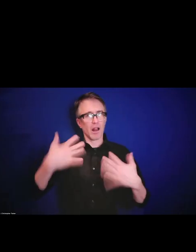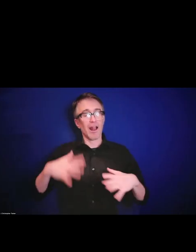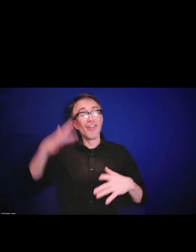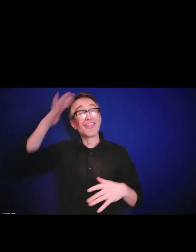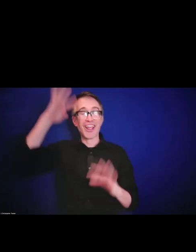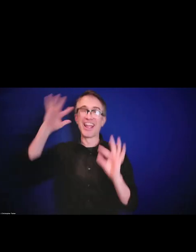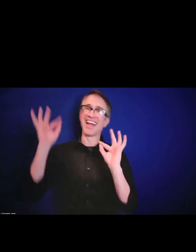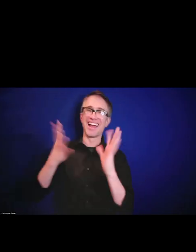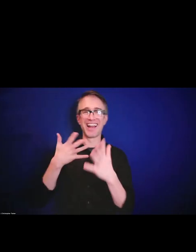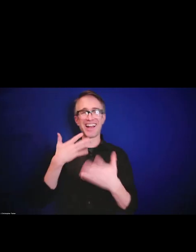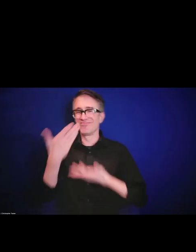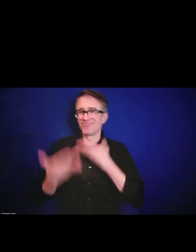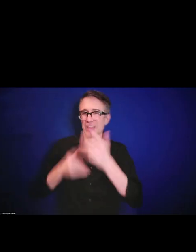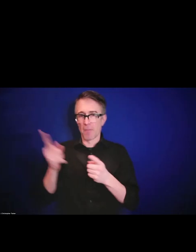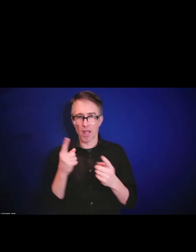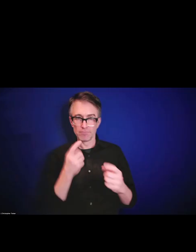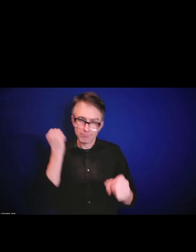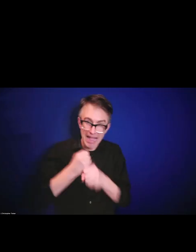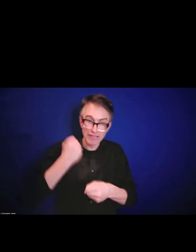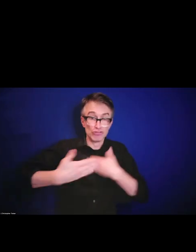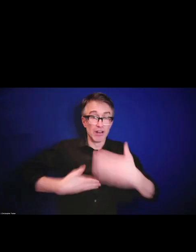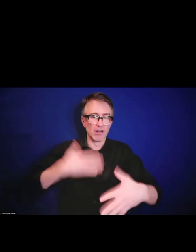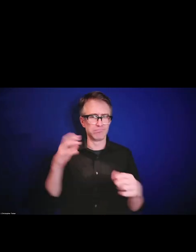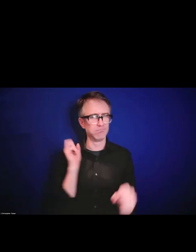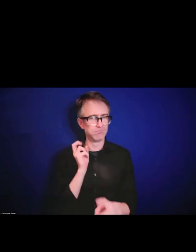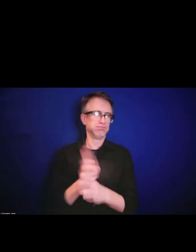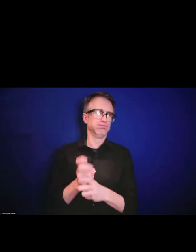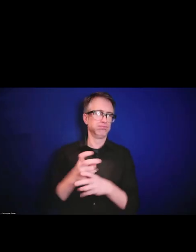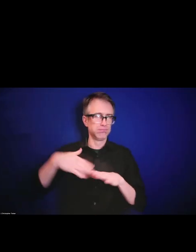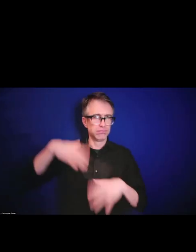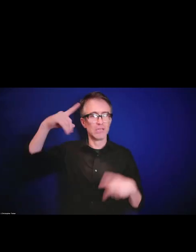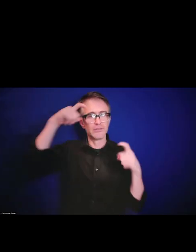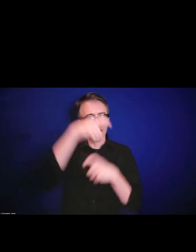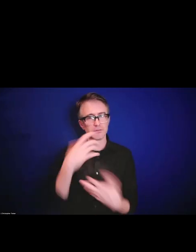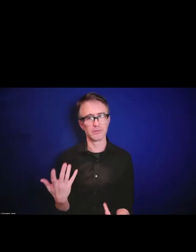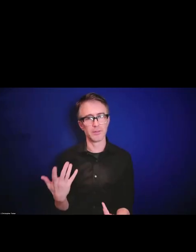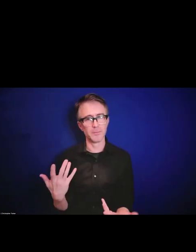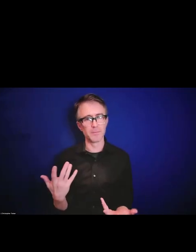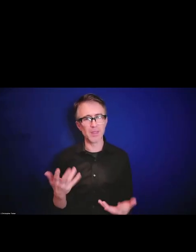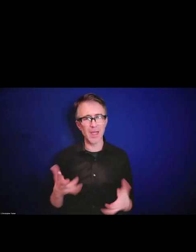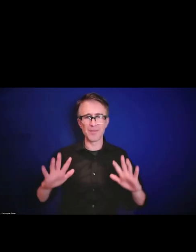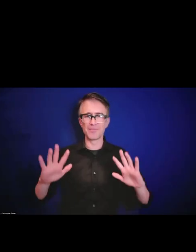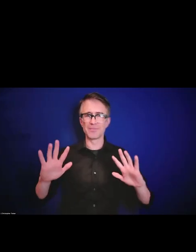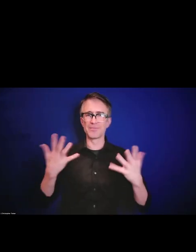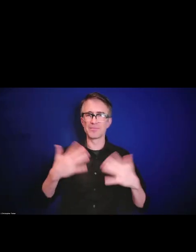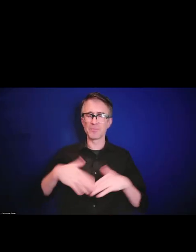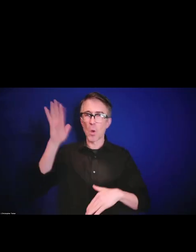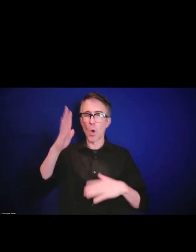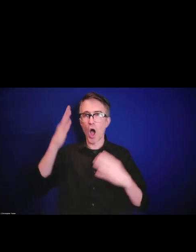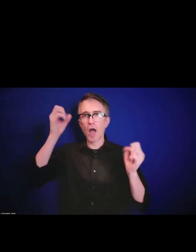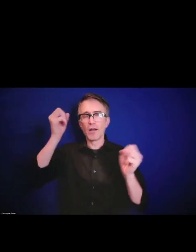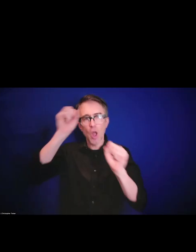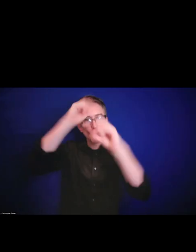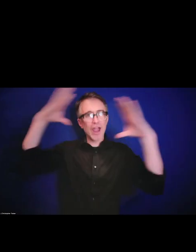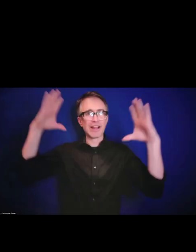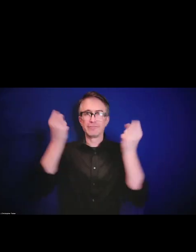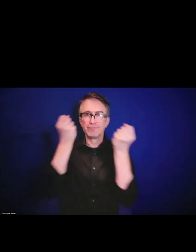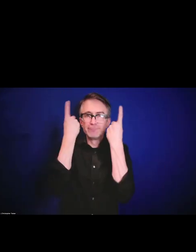better and more inclusive data systems, I think. Who wants to tackle this? The